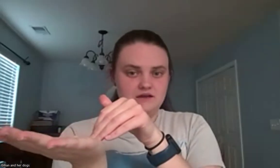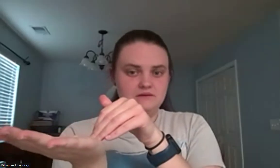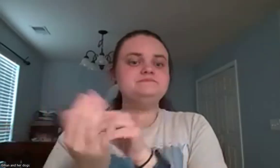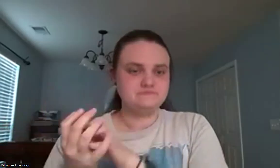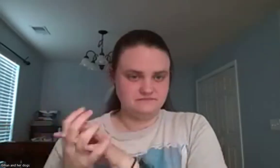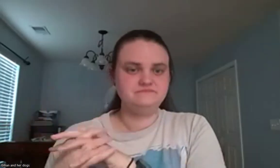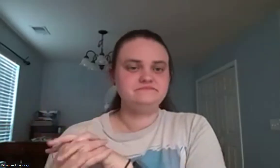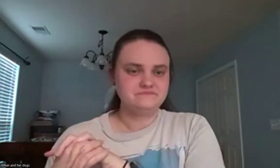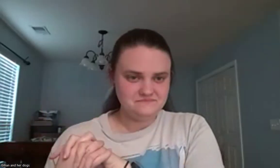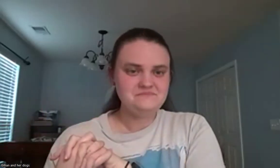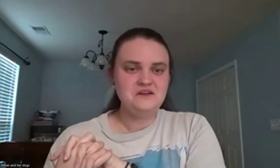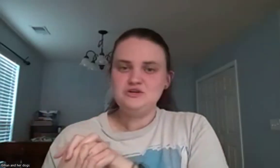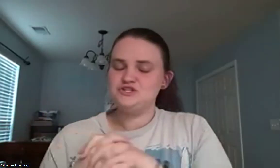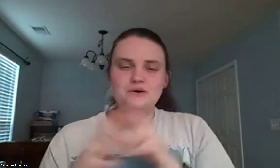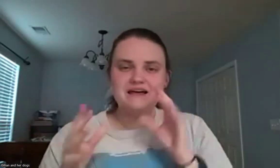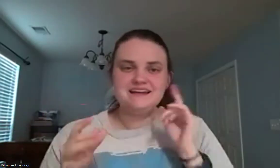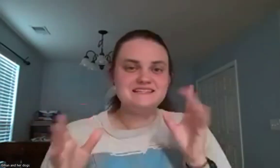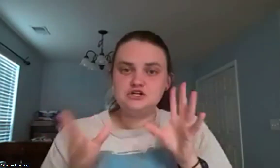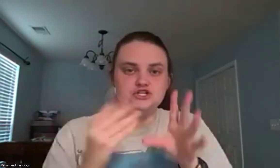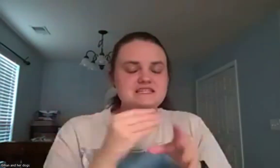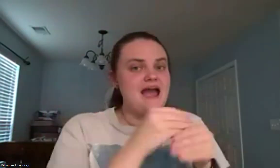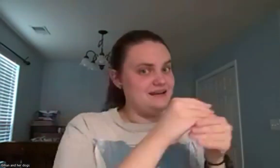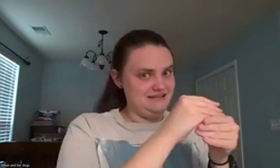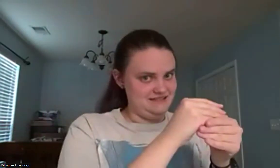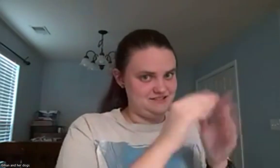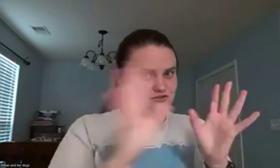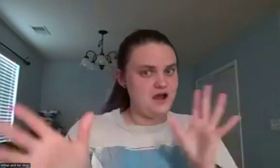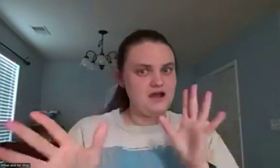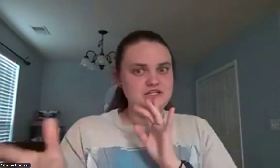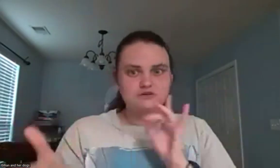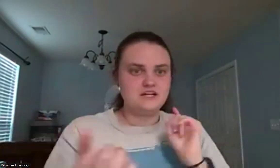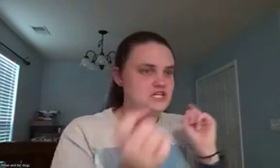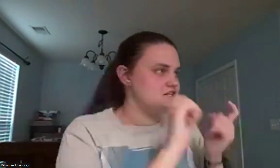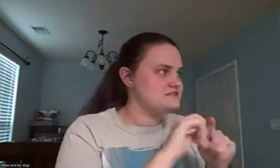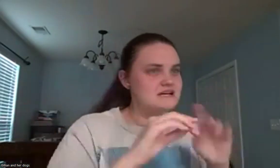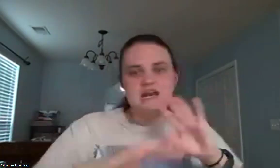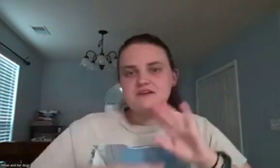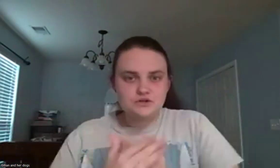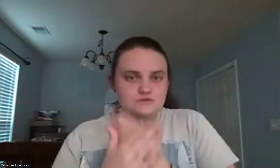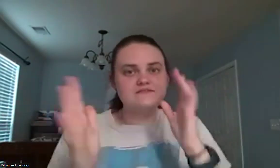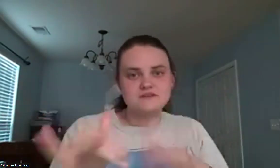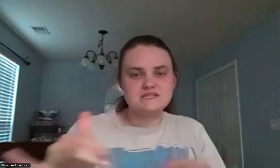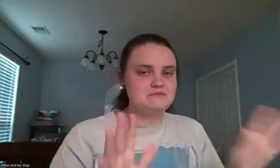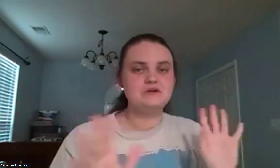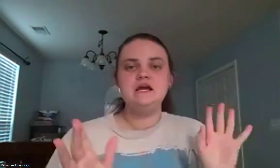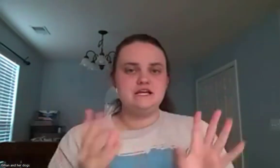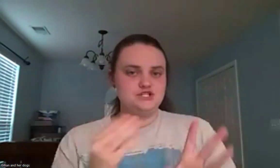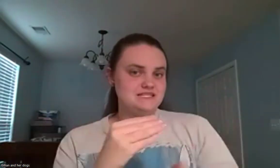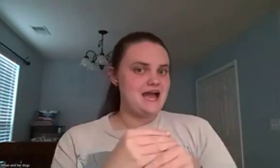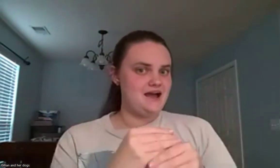Okay? So like I said, you're just adding it. You're not changing the signs and having a new sign for this number. It's just adding